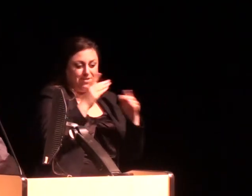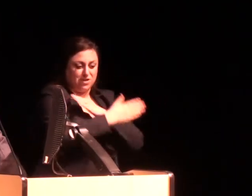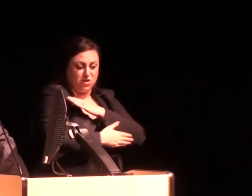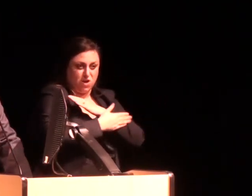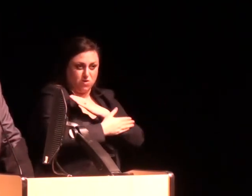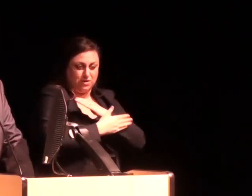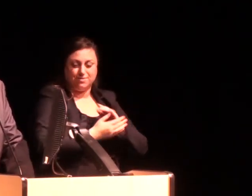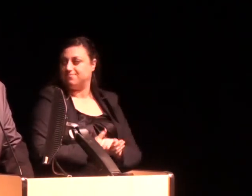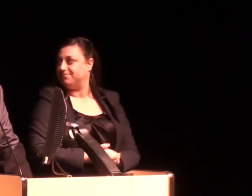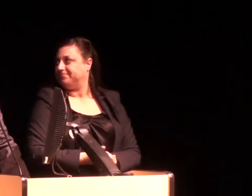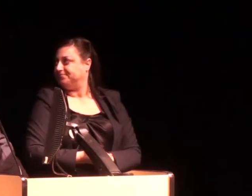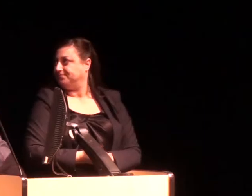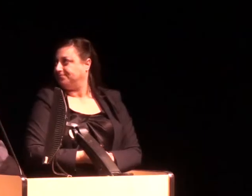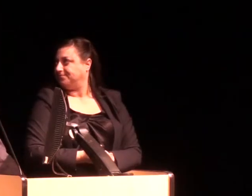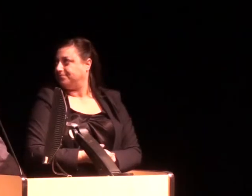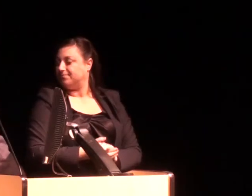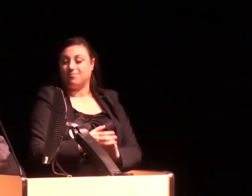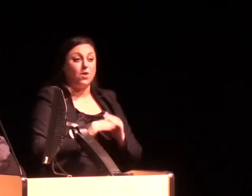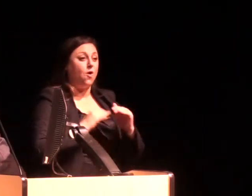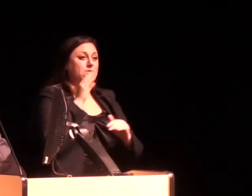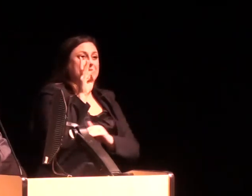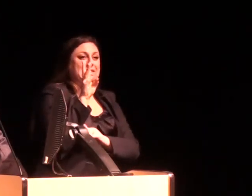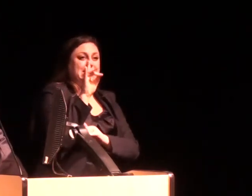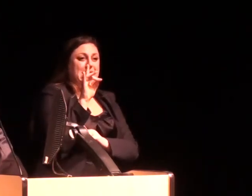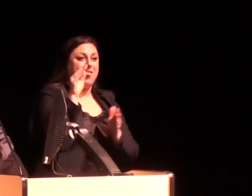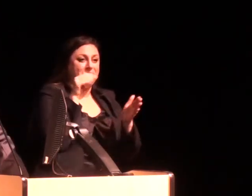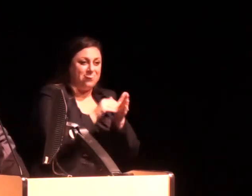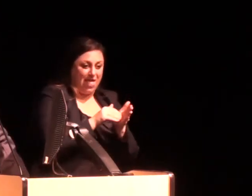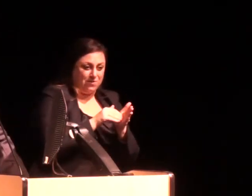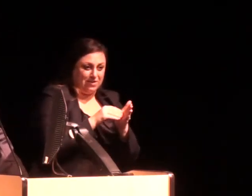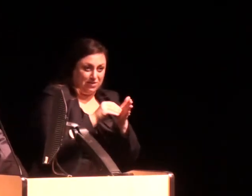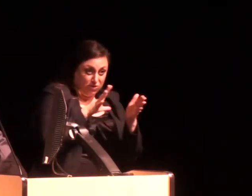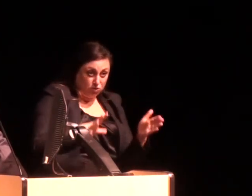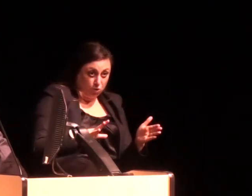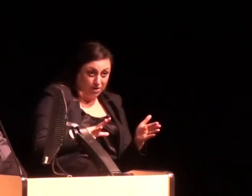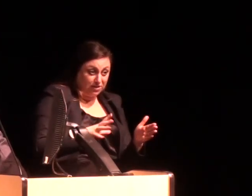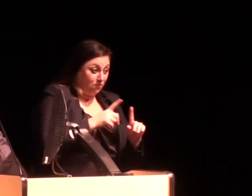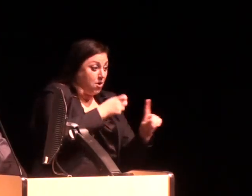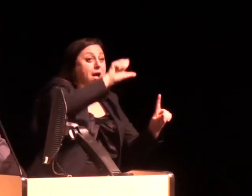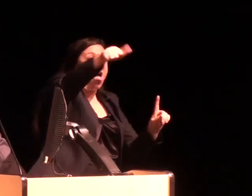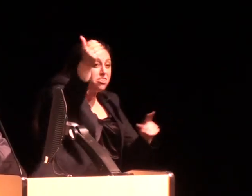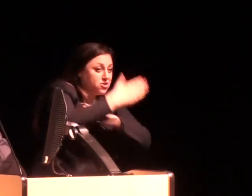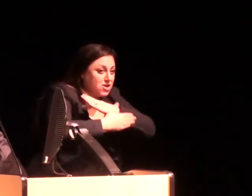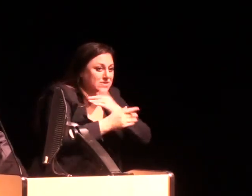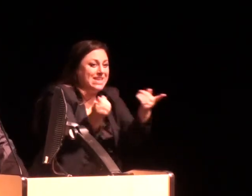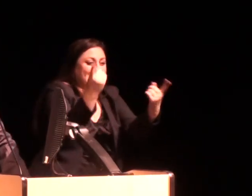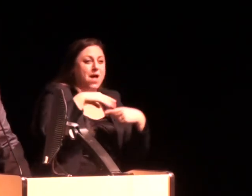68,000 students from 157 countries have graduated in Cuba.